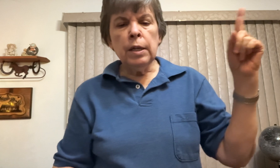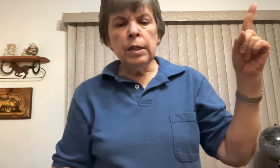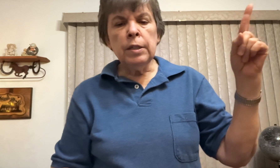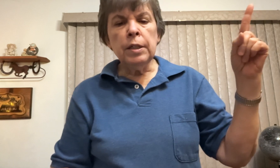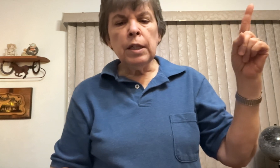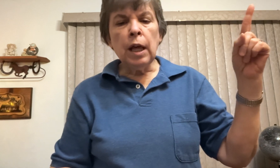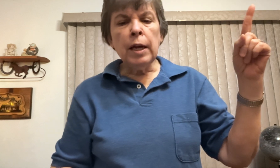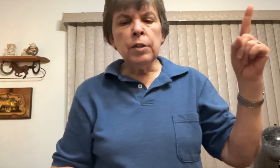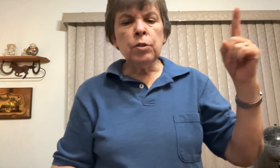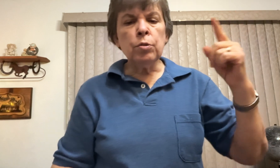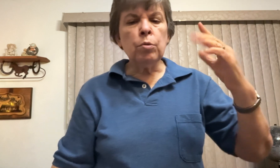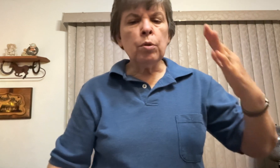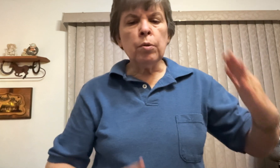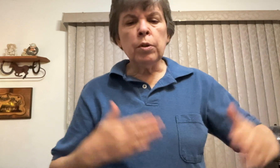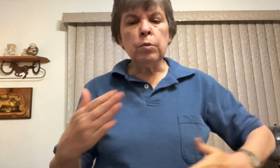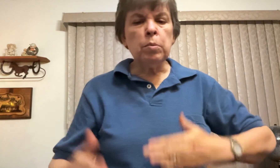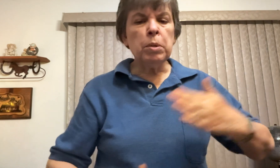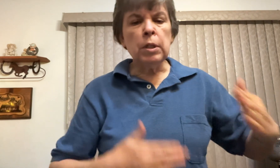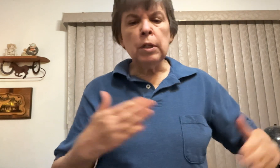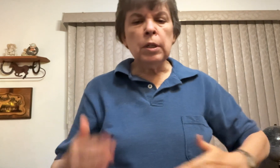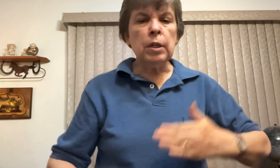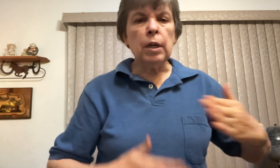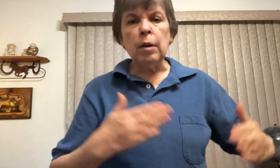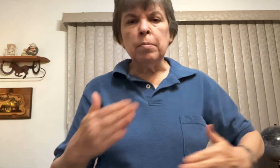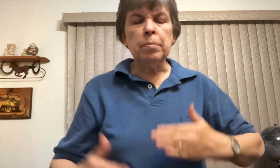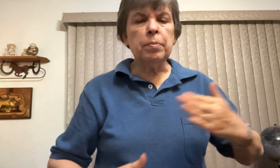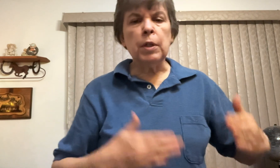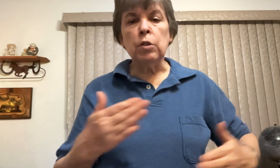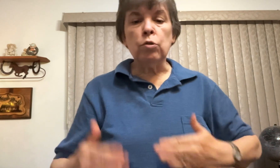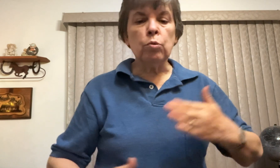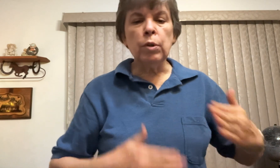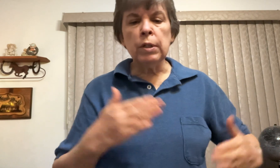He delights, or this would be enjoys,